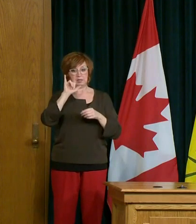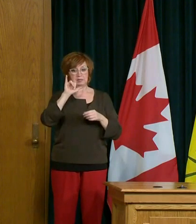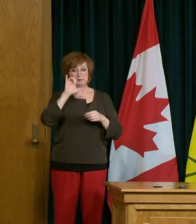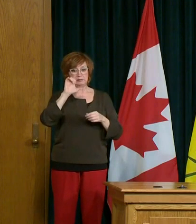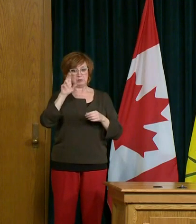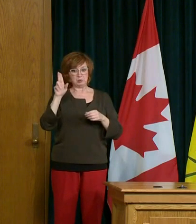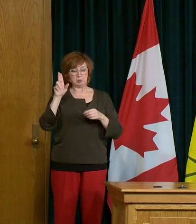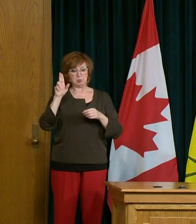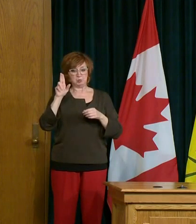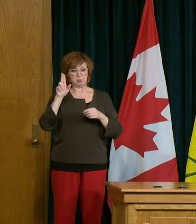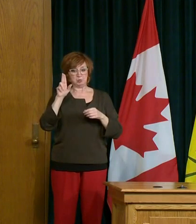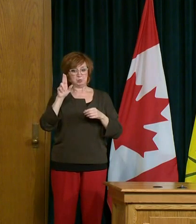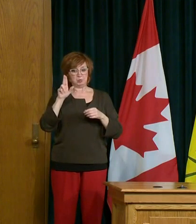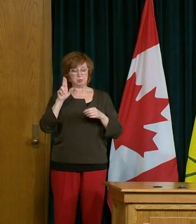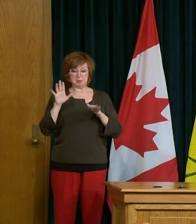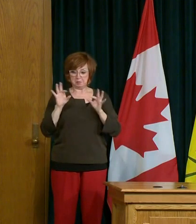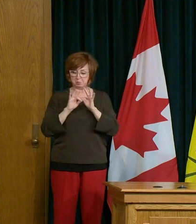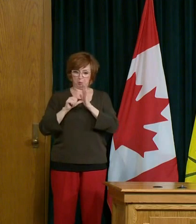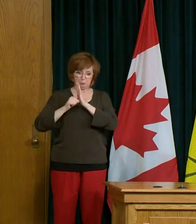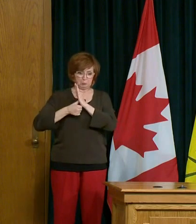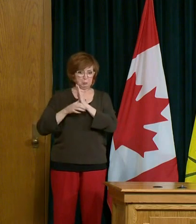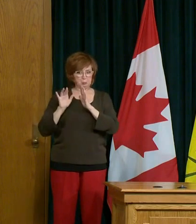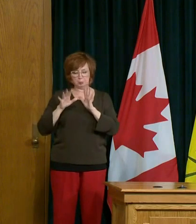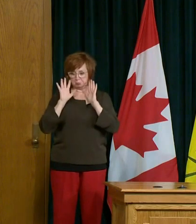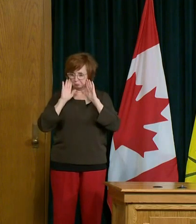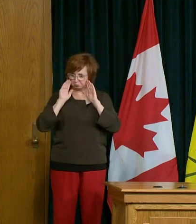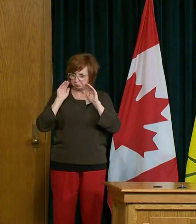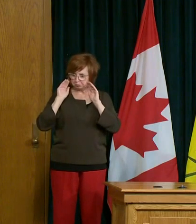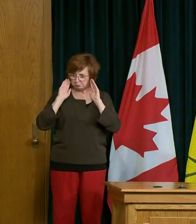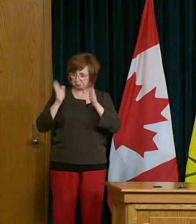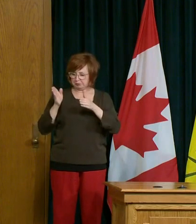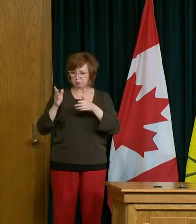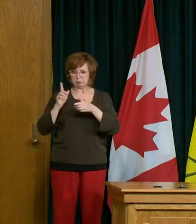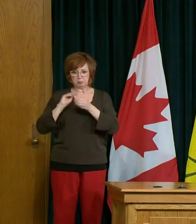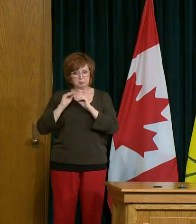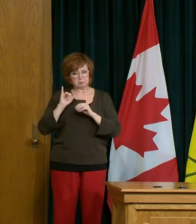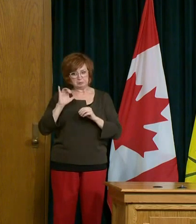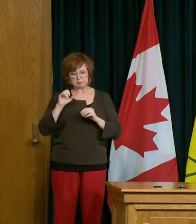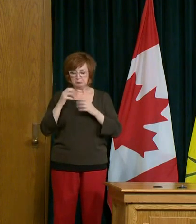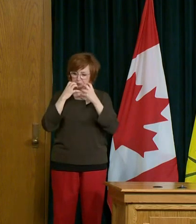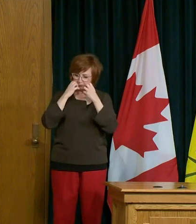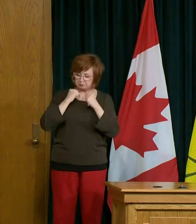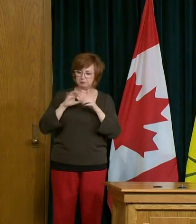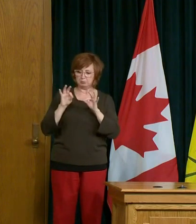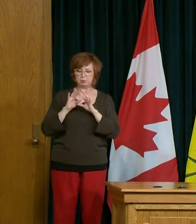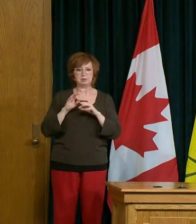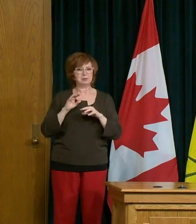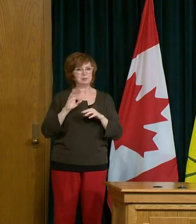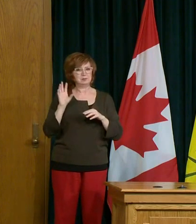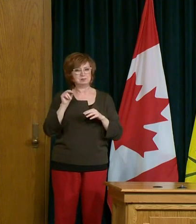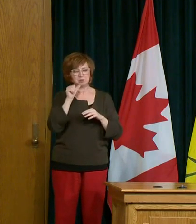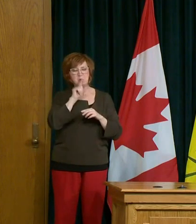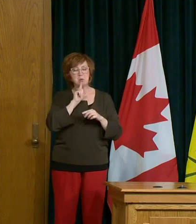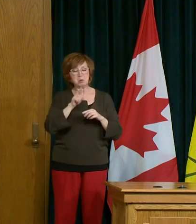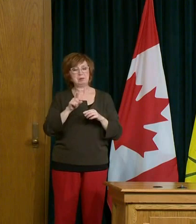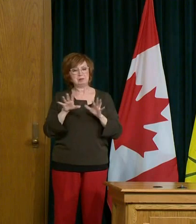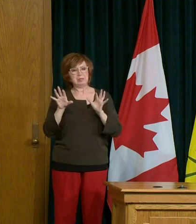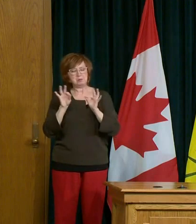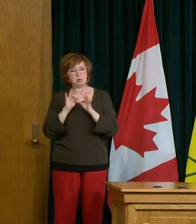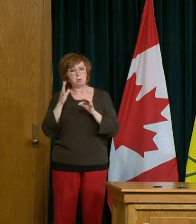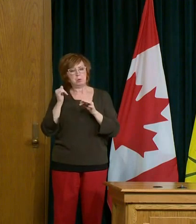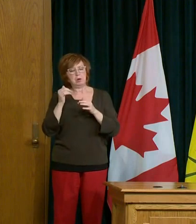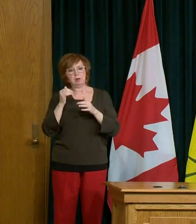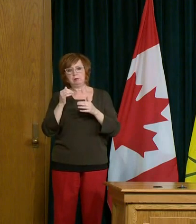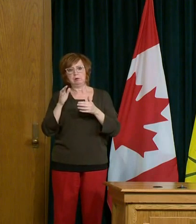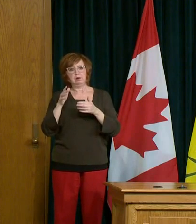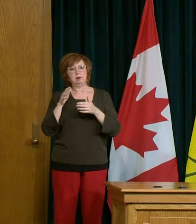key lagging indicator. Hospitalizations happen 2 to 3 weeks after exposure, and maybe if for most